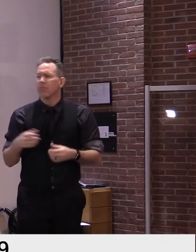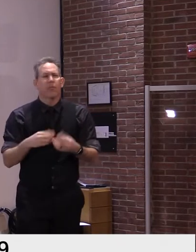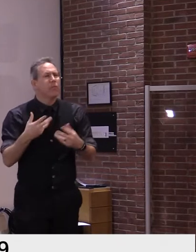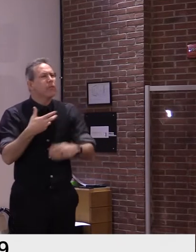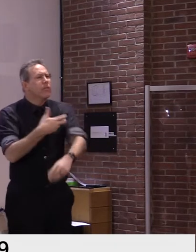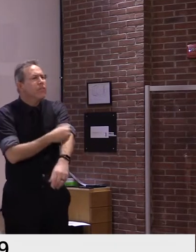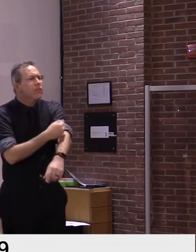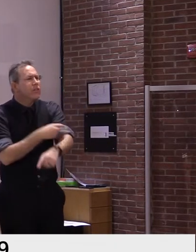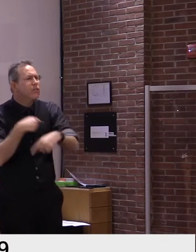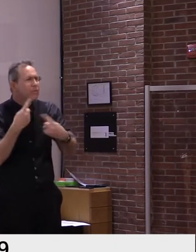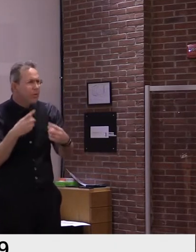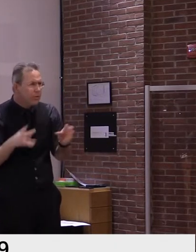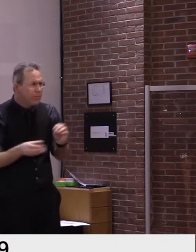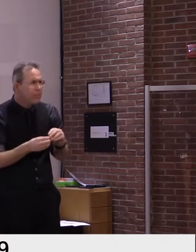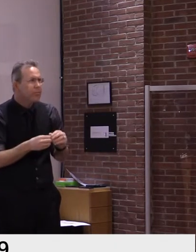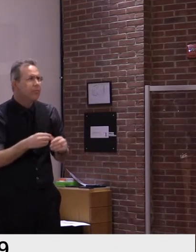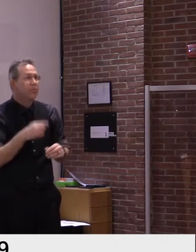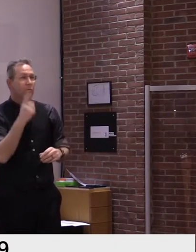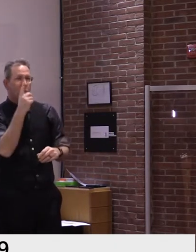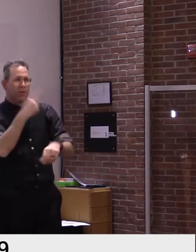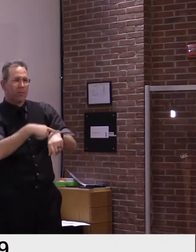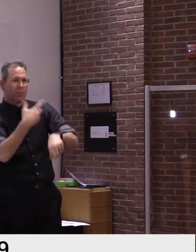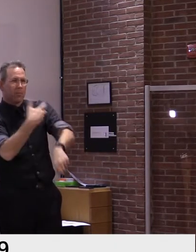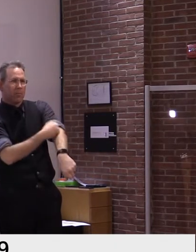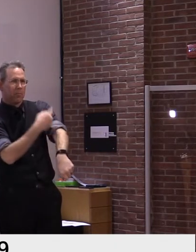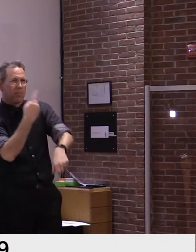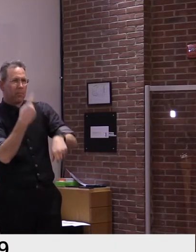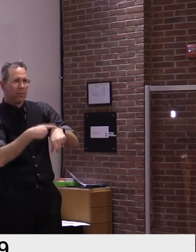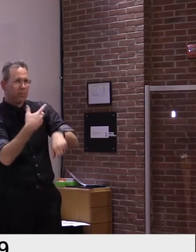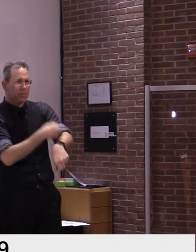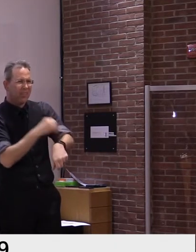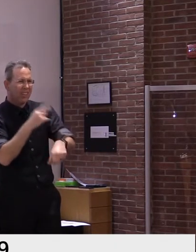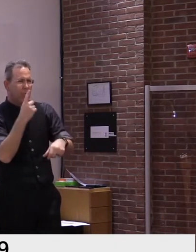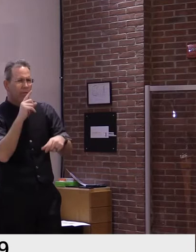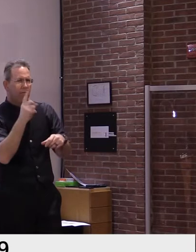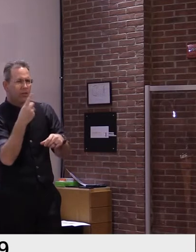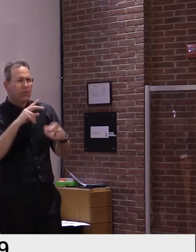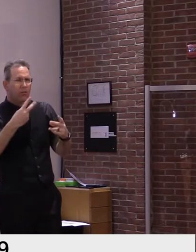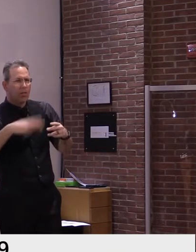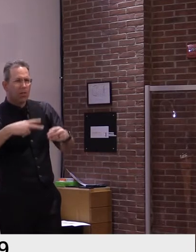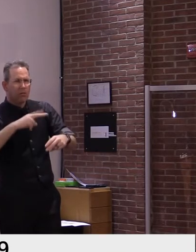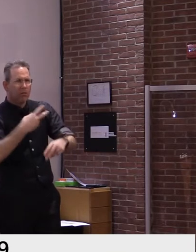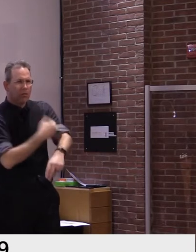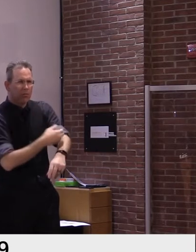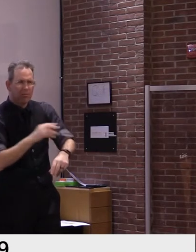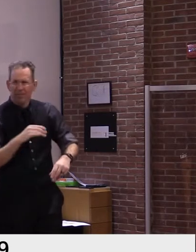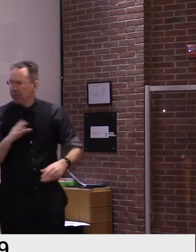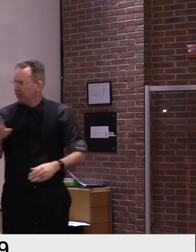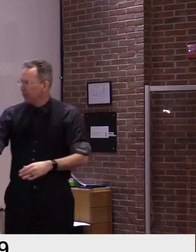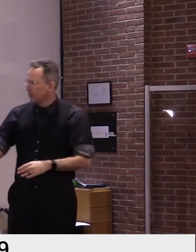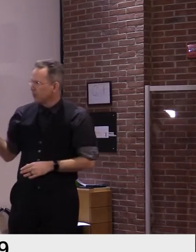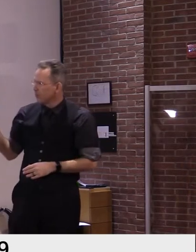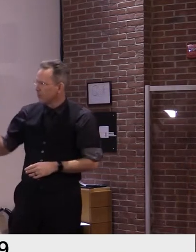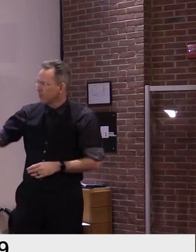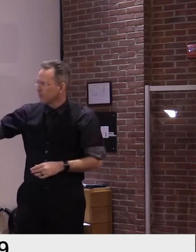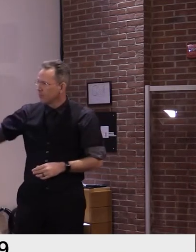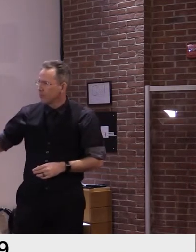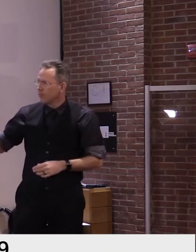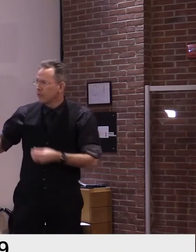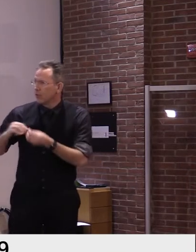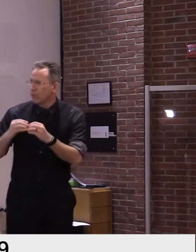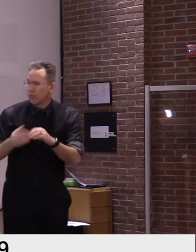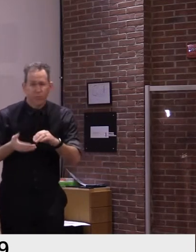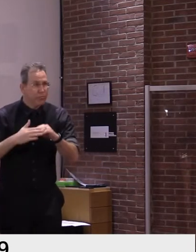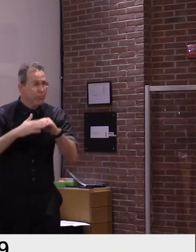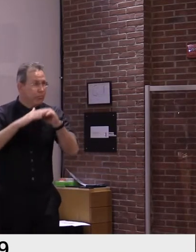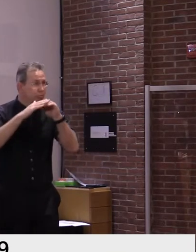the vaccine continues to climb. But as importantly, as Secretary Smith mentioned, the number of vaccines administered on a daily